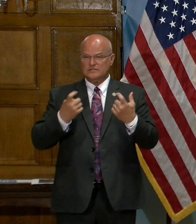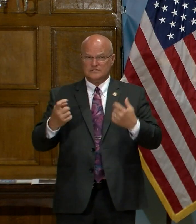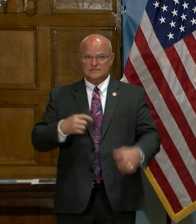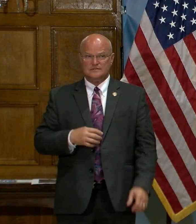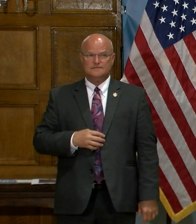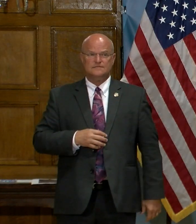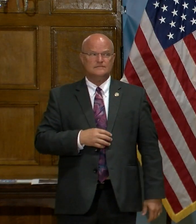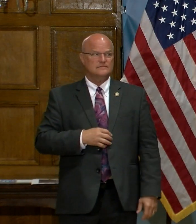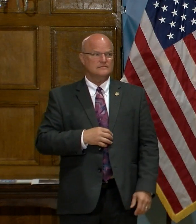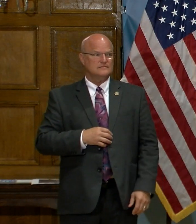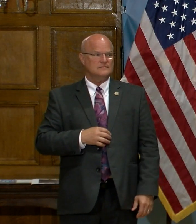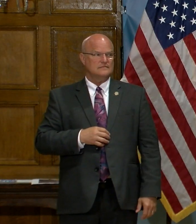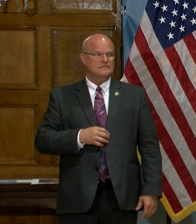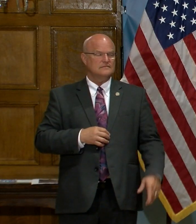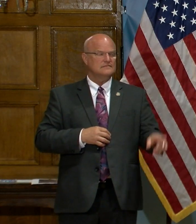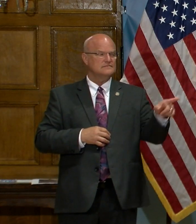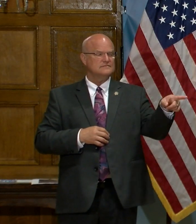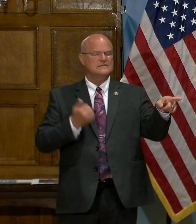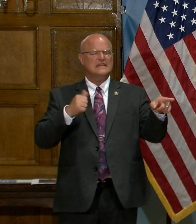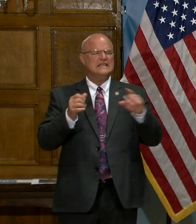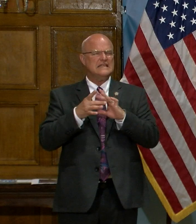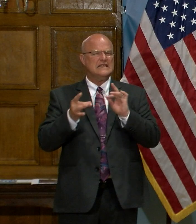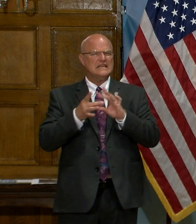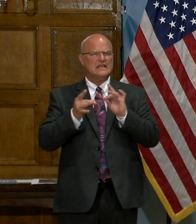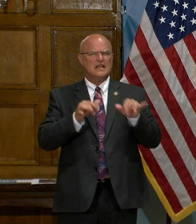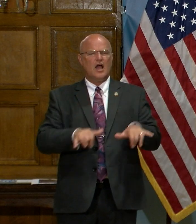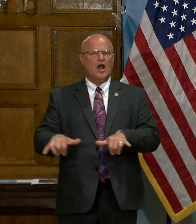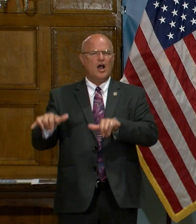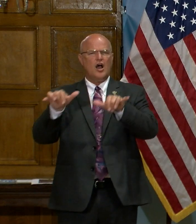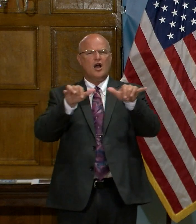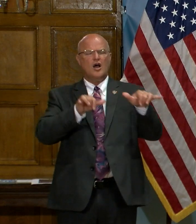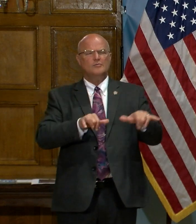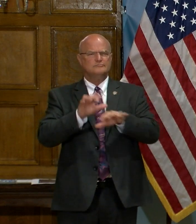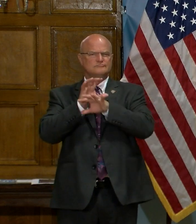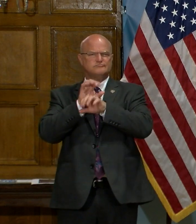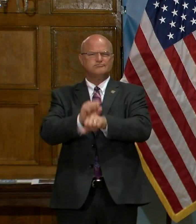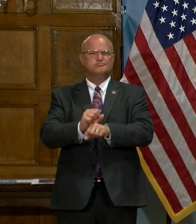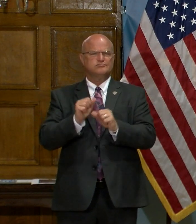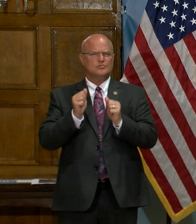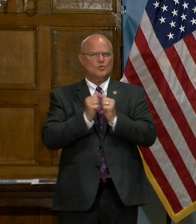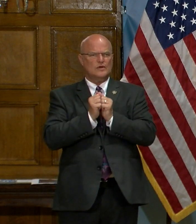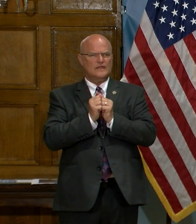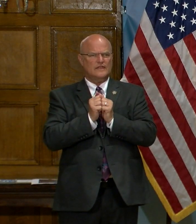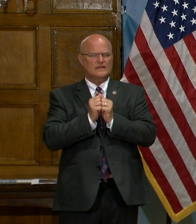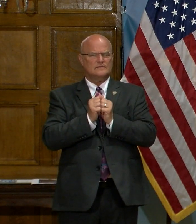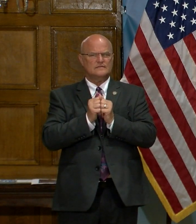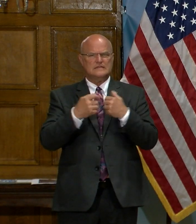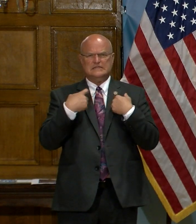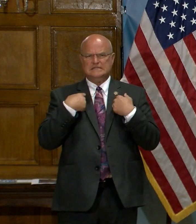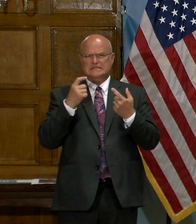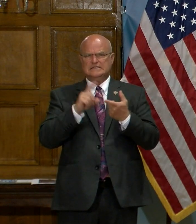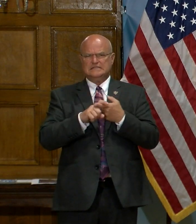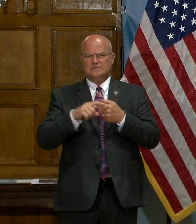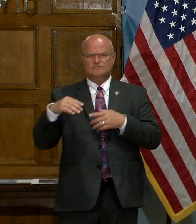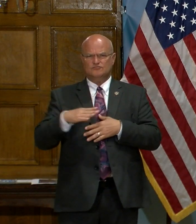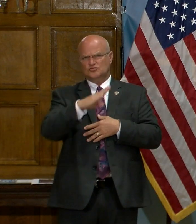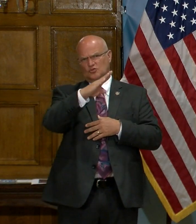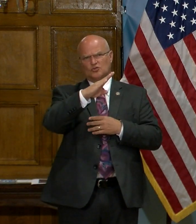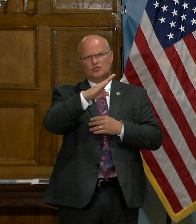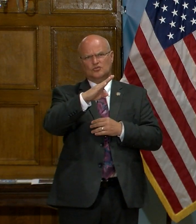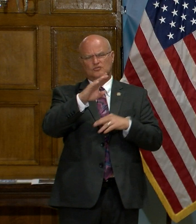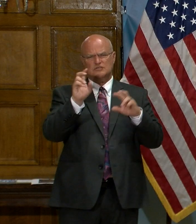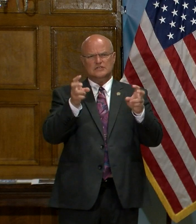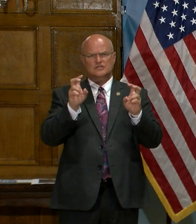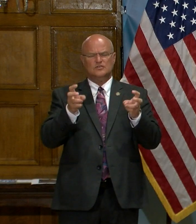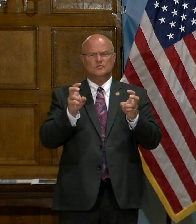questions. Is there any common thread in the Latino surge